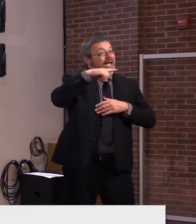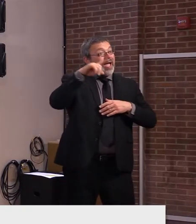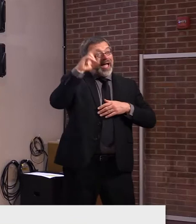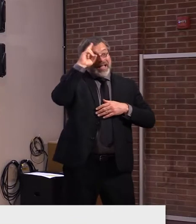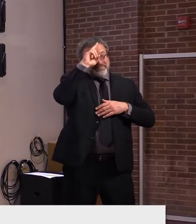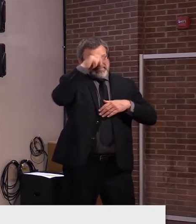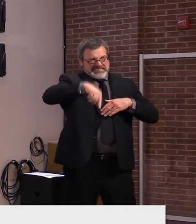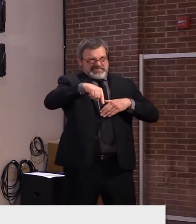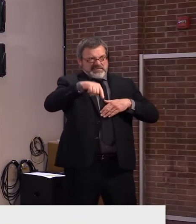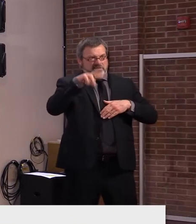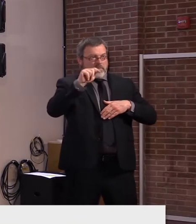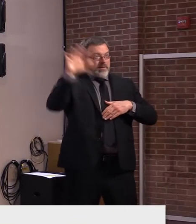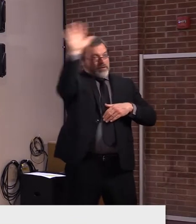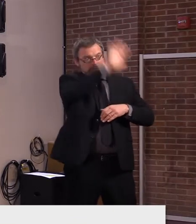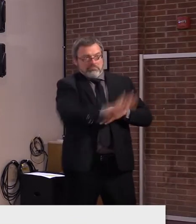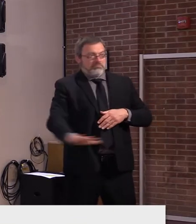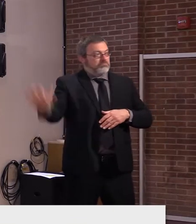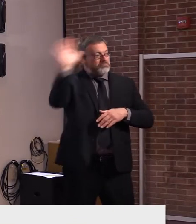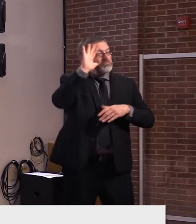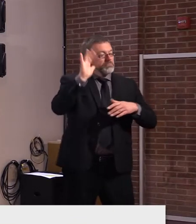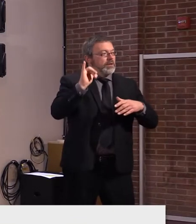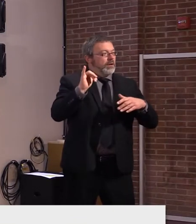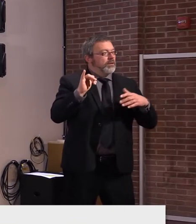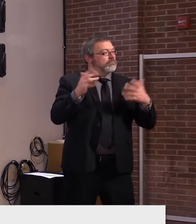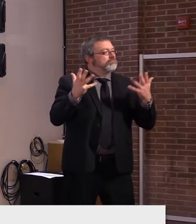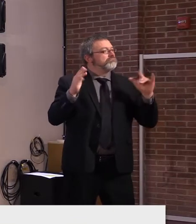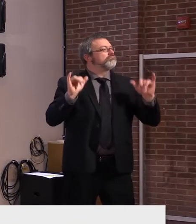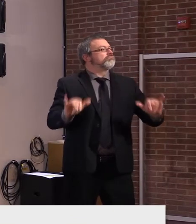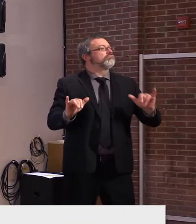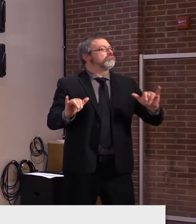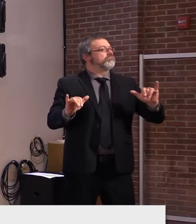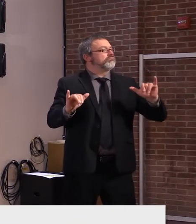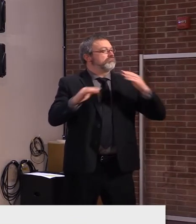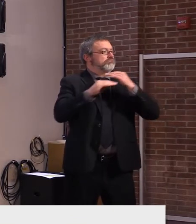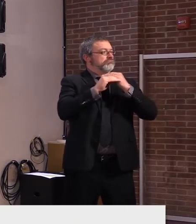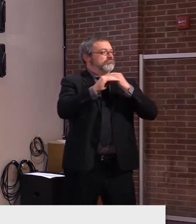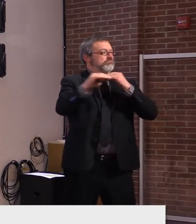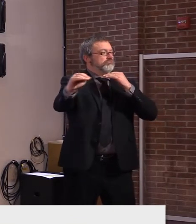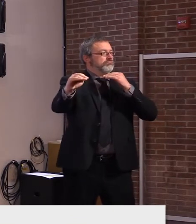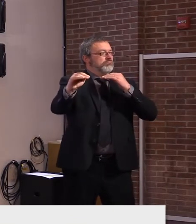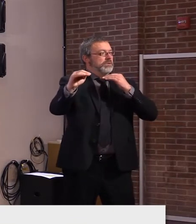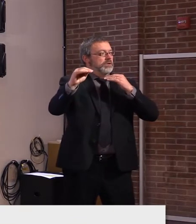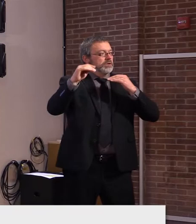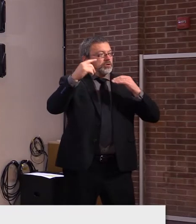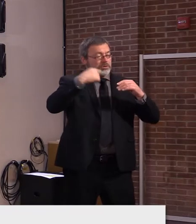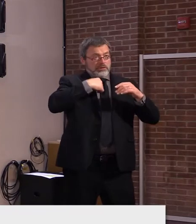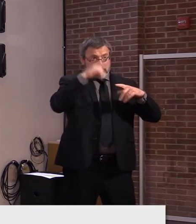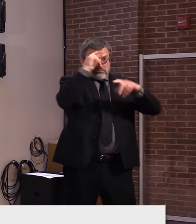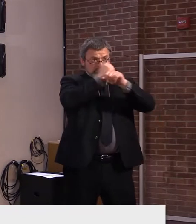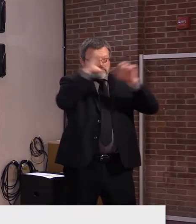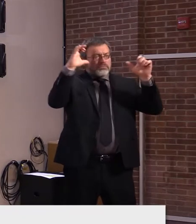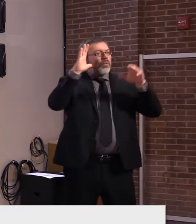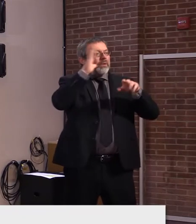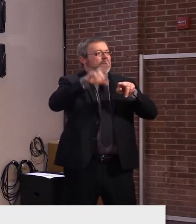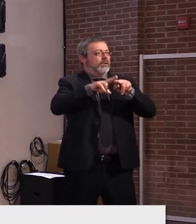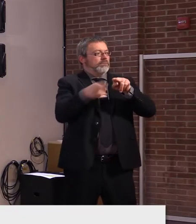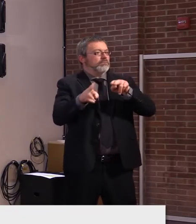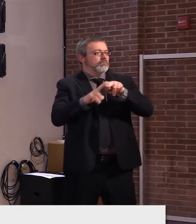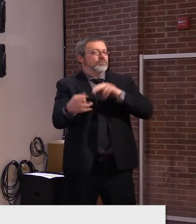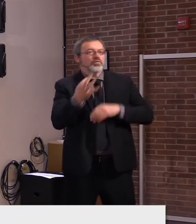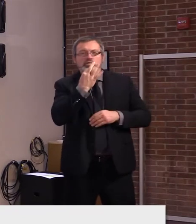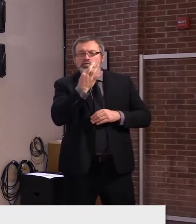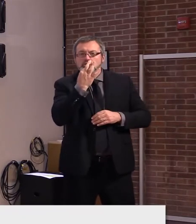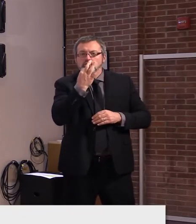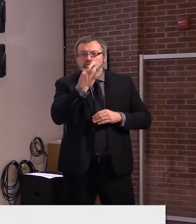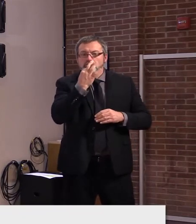stable. We expect those to come down over the next week or so, since new hospital admissions have started to drop off more dramatically. This